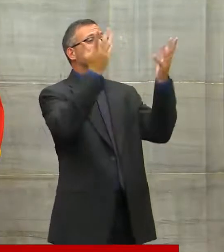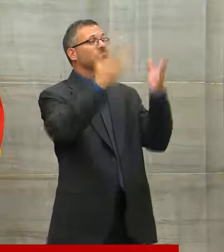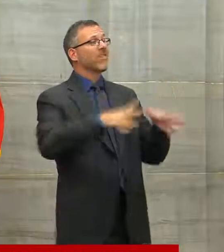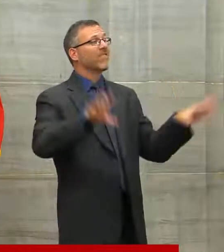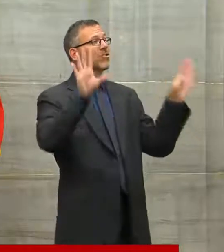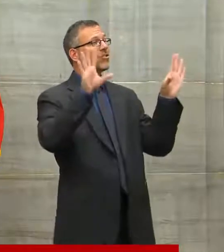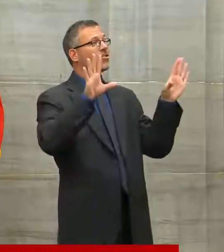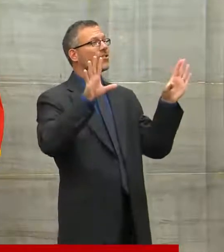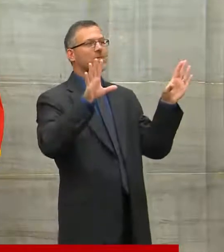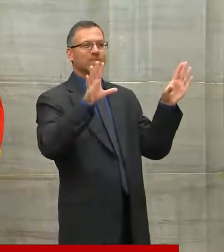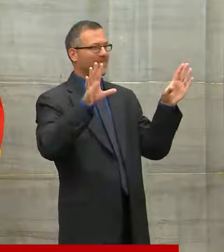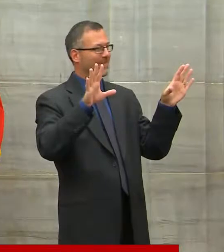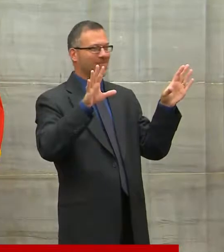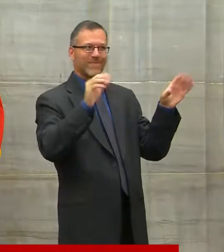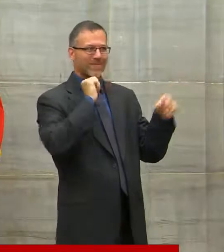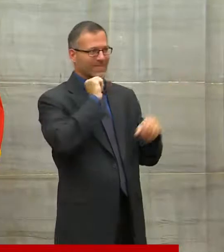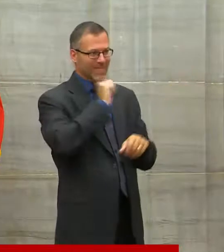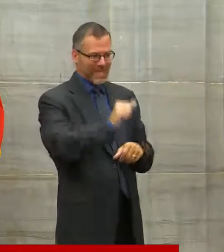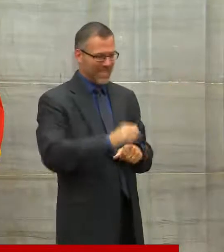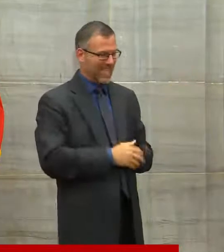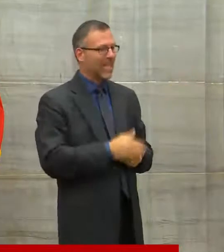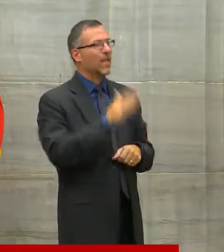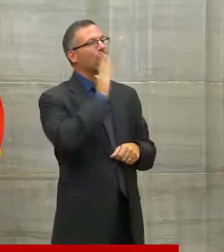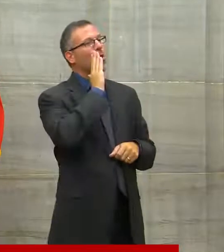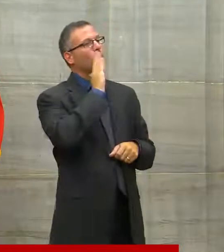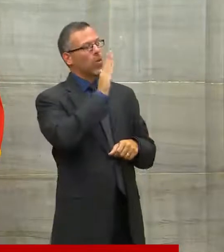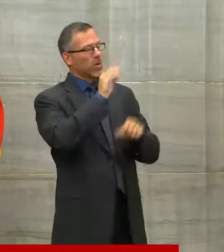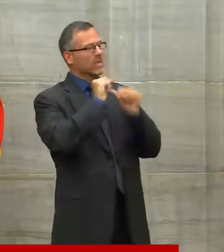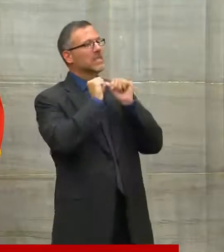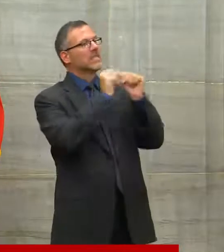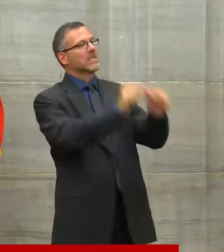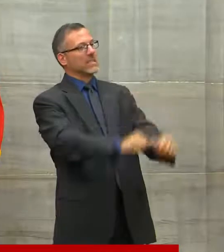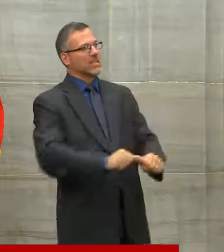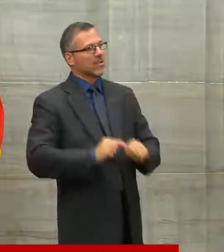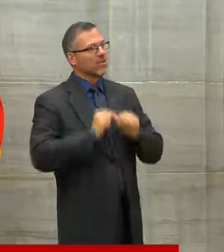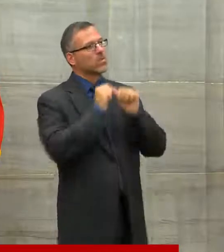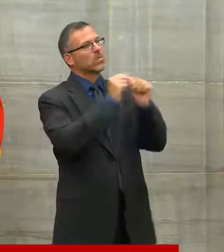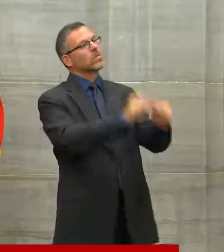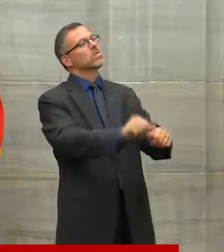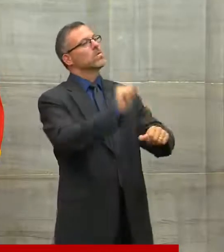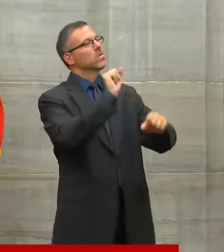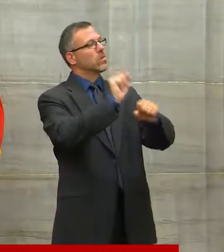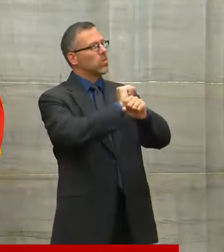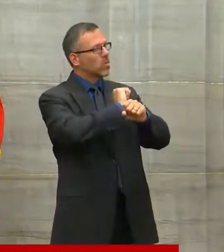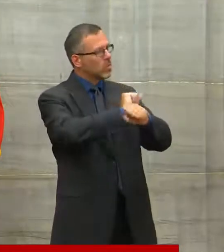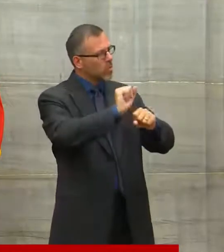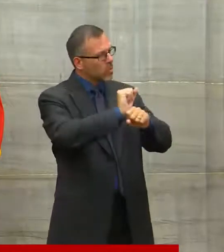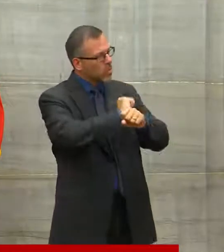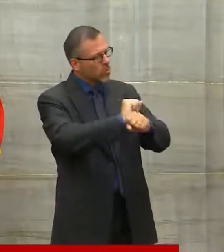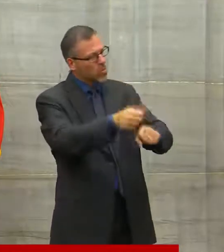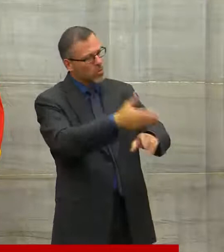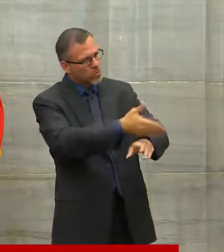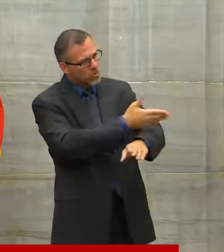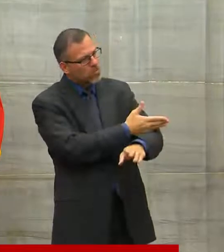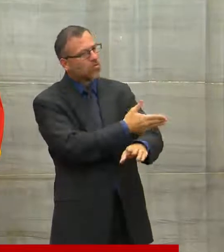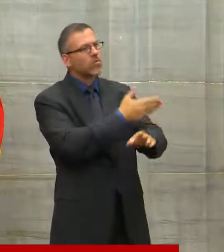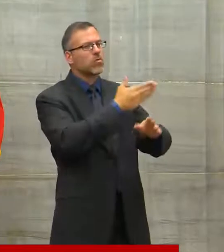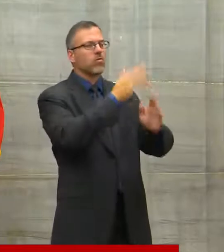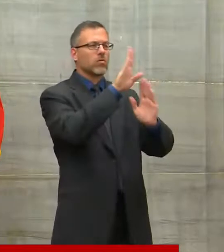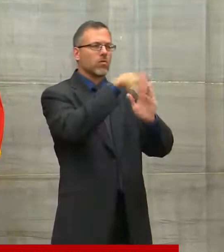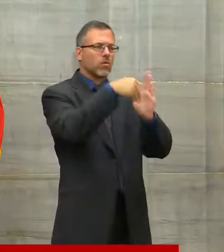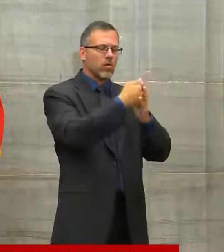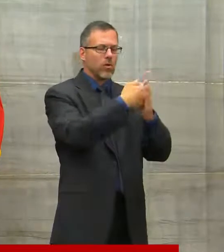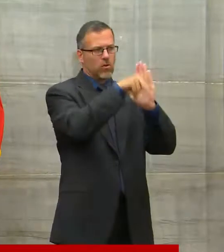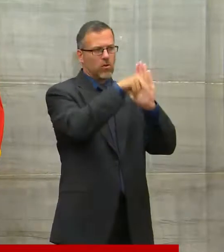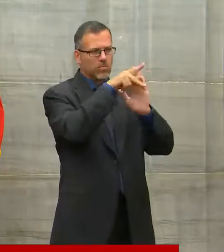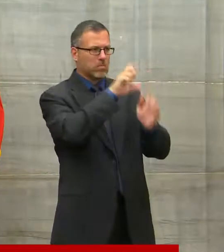got to be committed to a never-ending process of change, continuous improvement in all of our policing efforts,